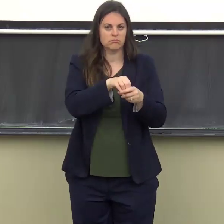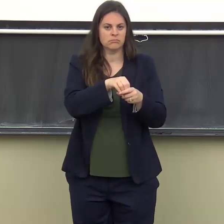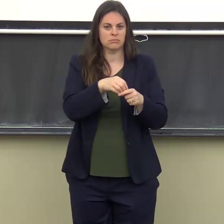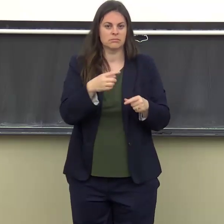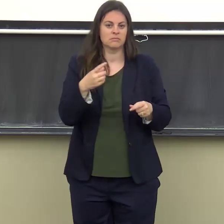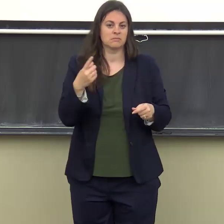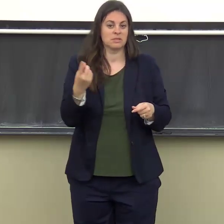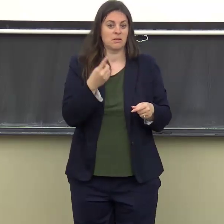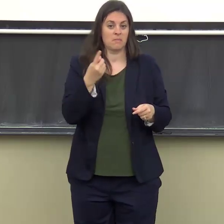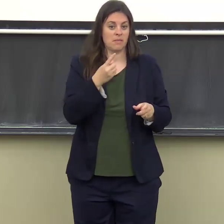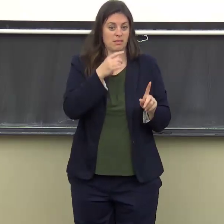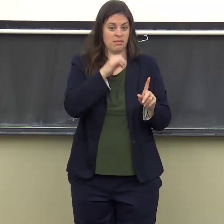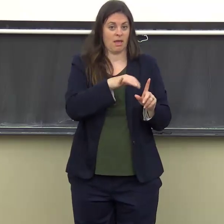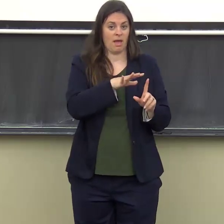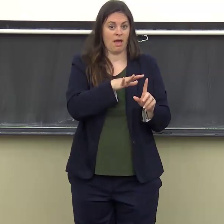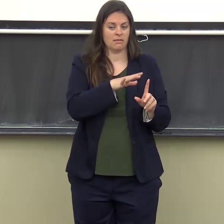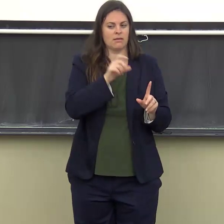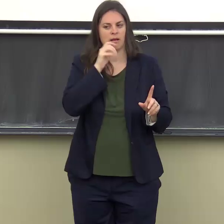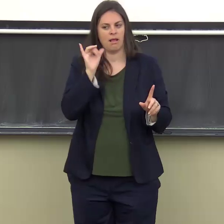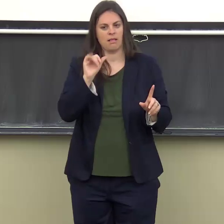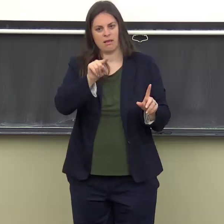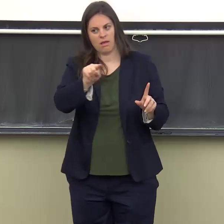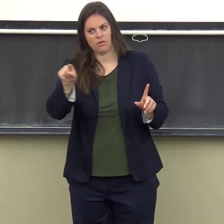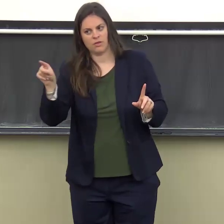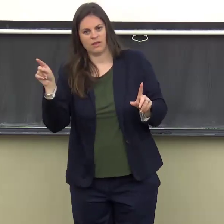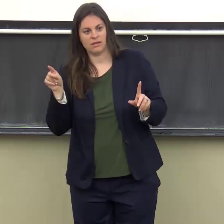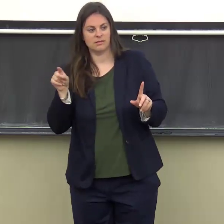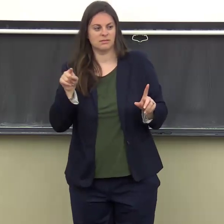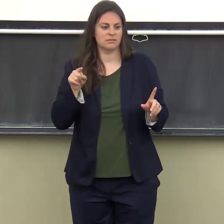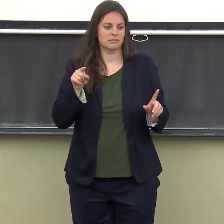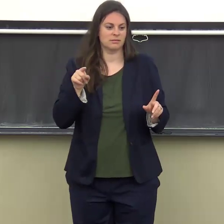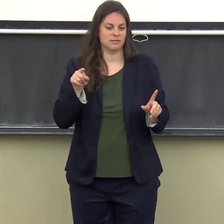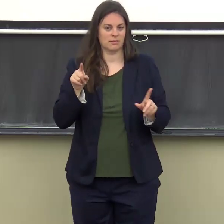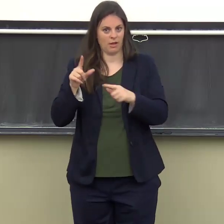other things that are being argued for, really doesn't have